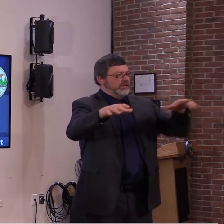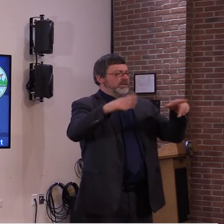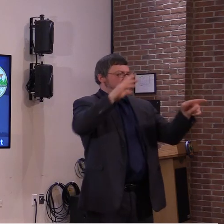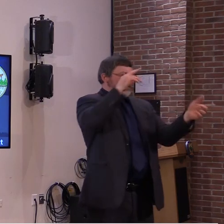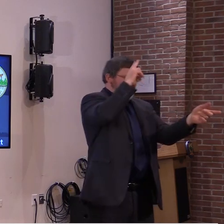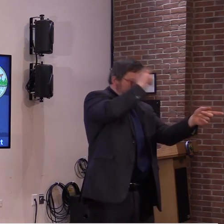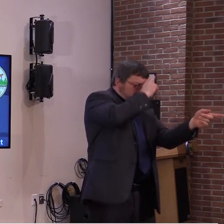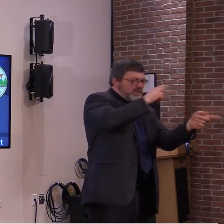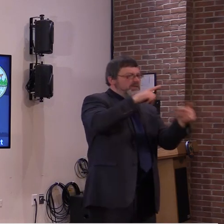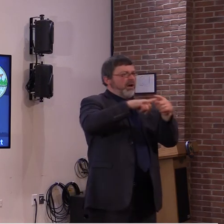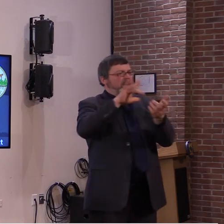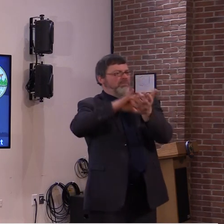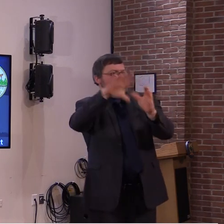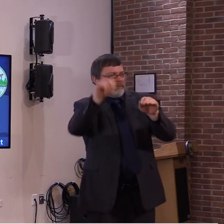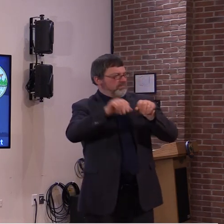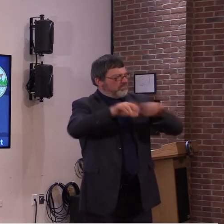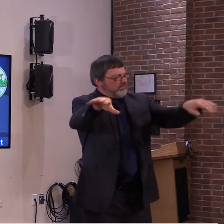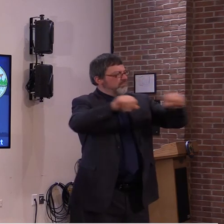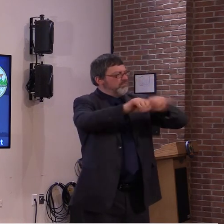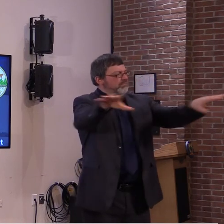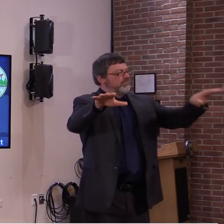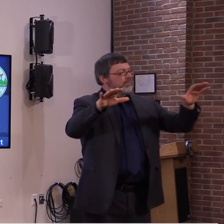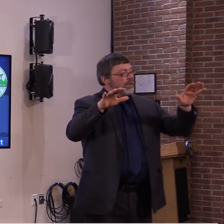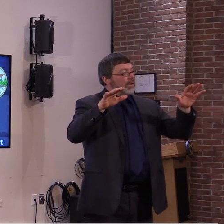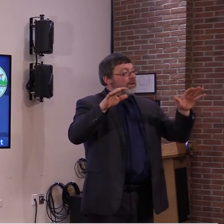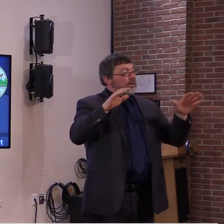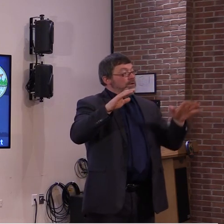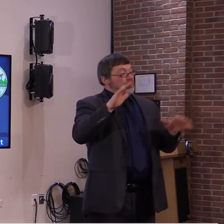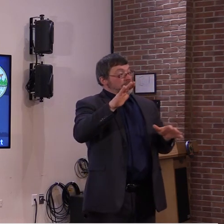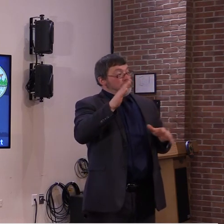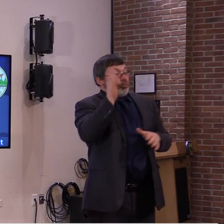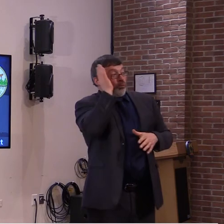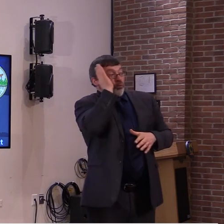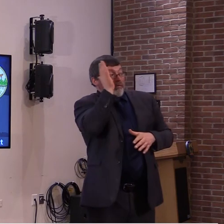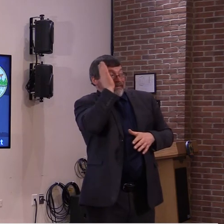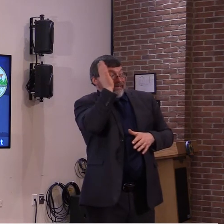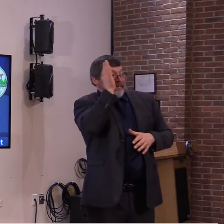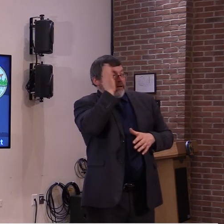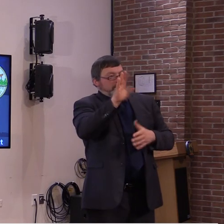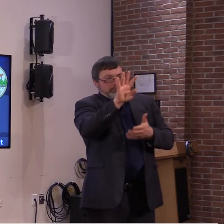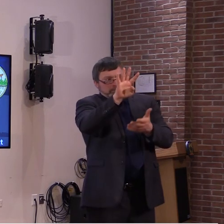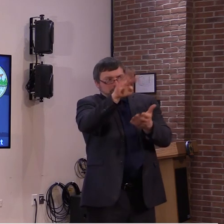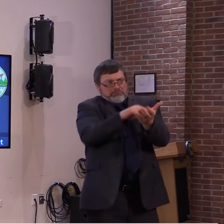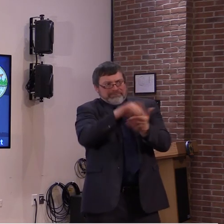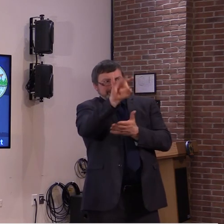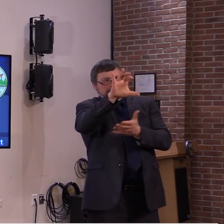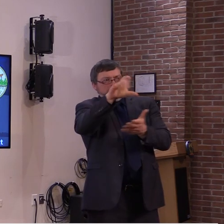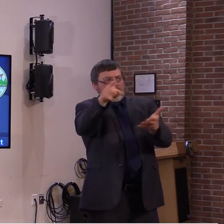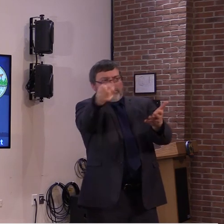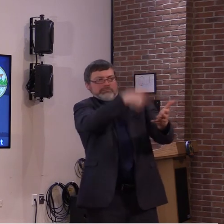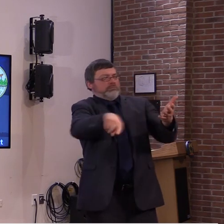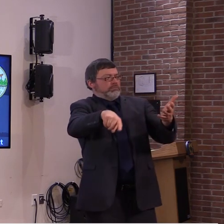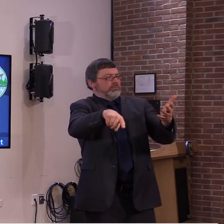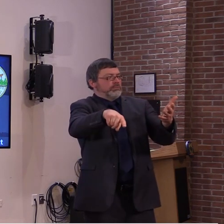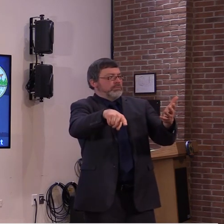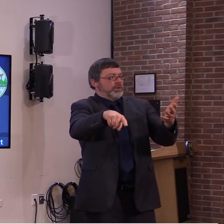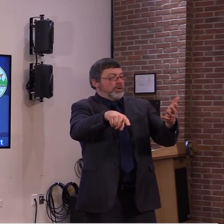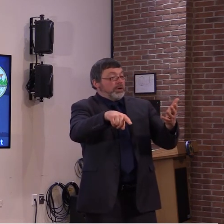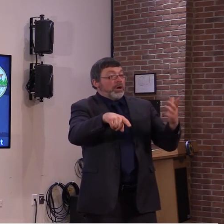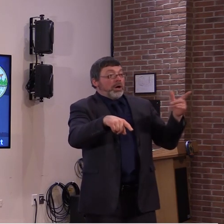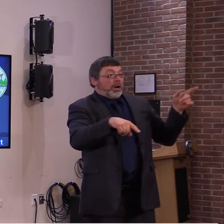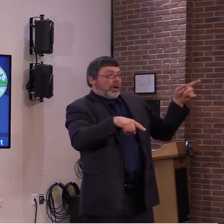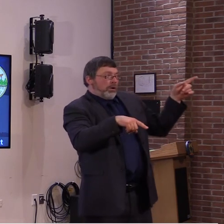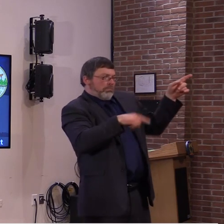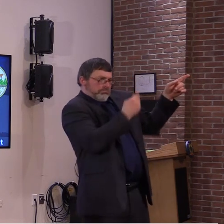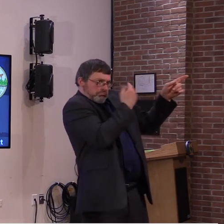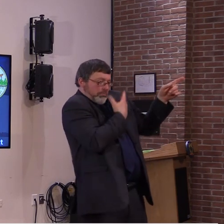get 4,800 or so for next week, but we haven't confirmed that yet. And I think